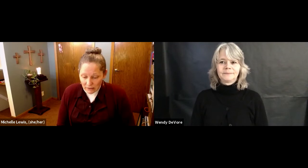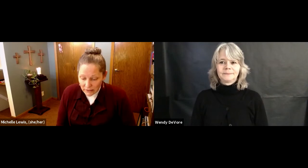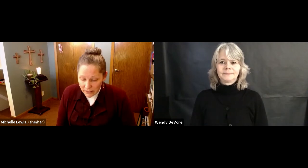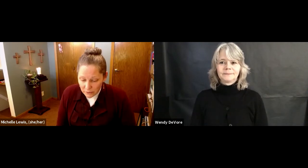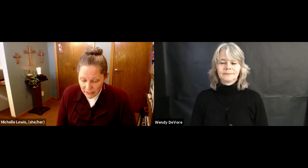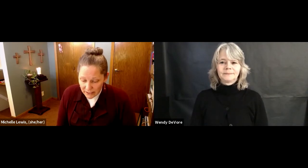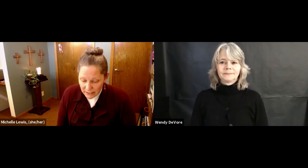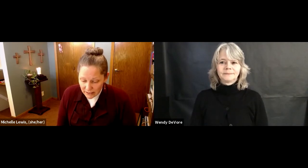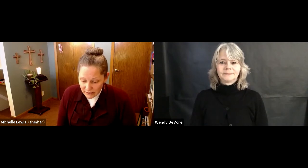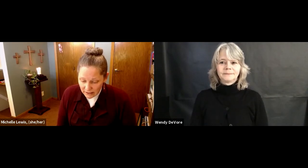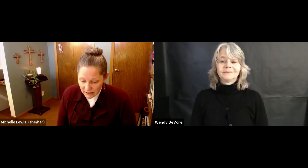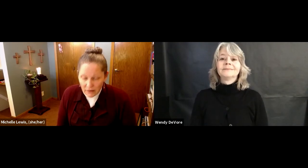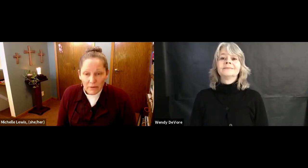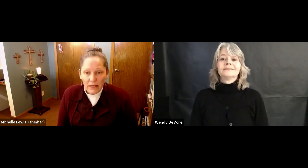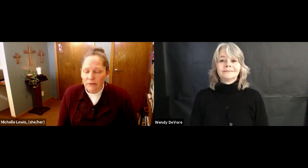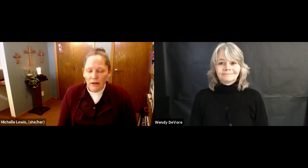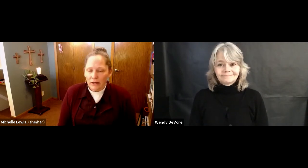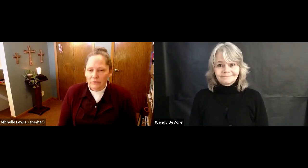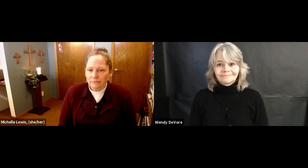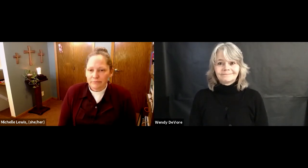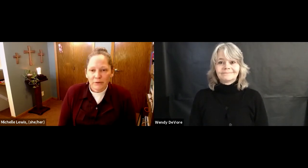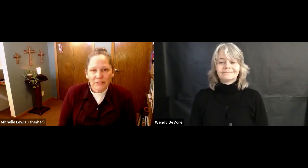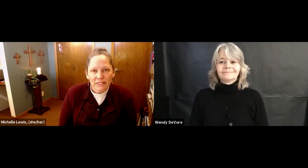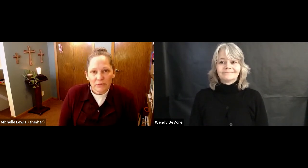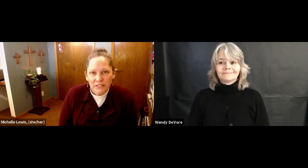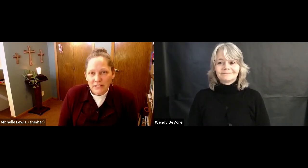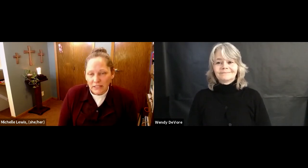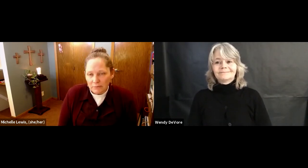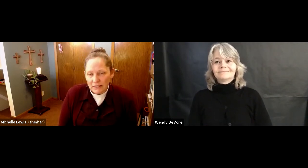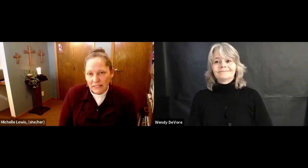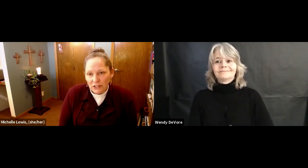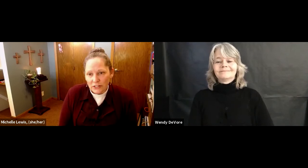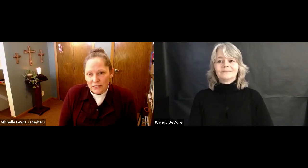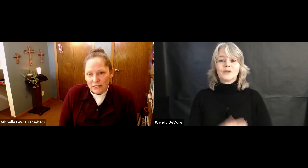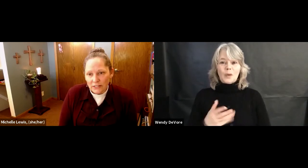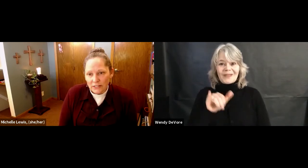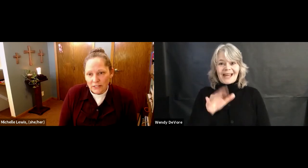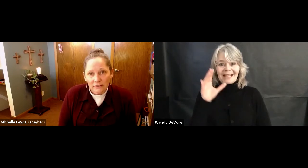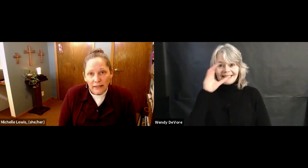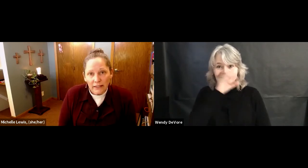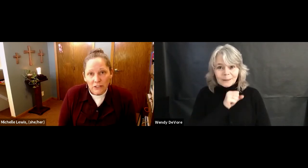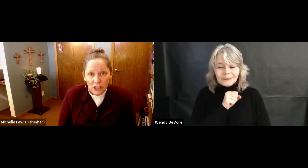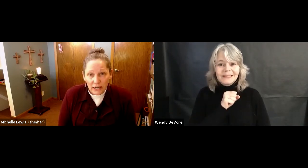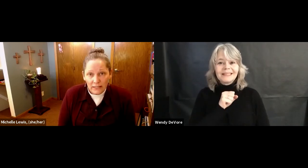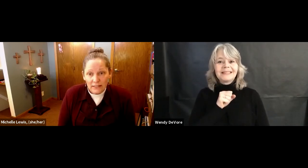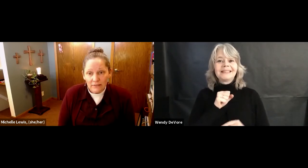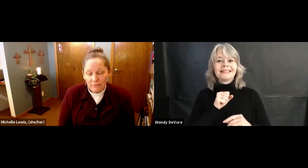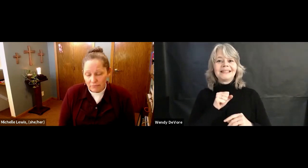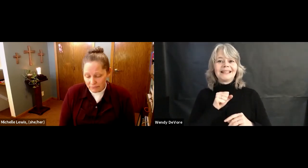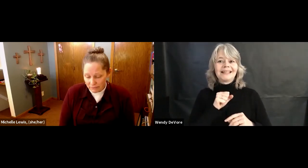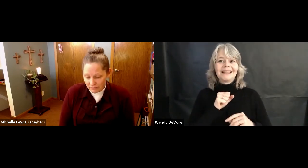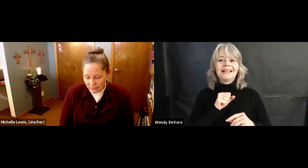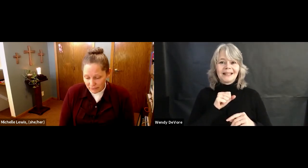It's a little bit, and those assumptions and expectations act like